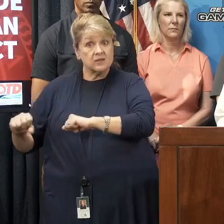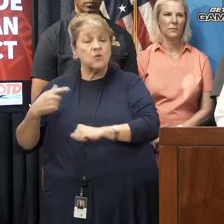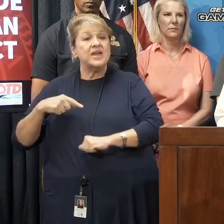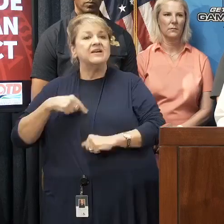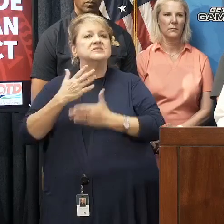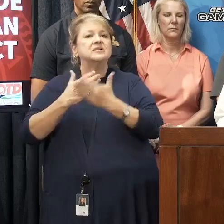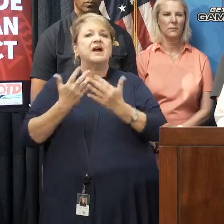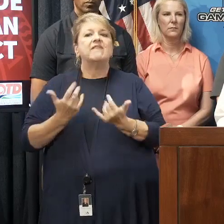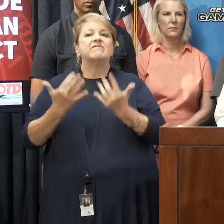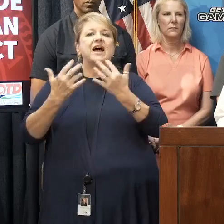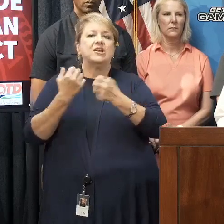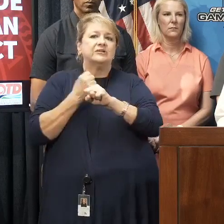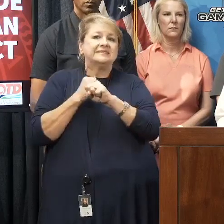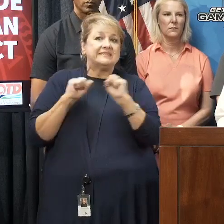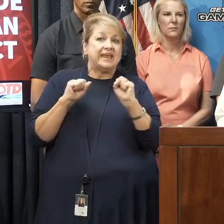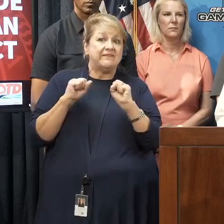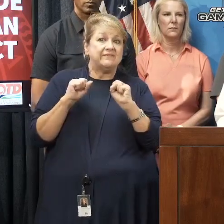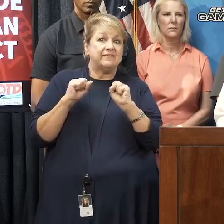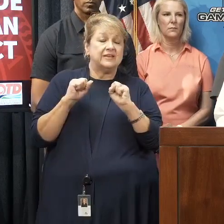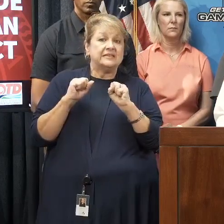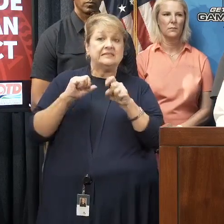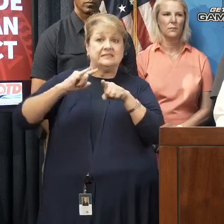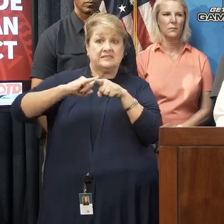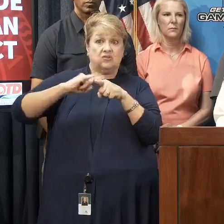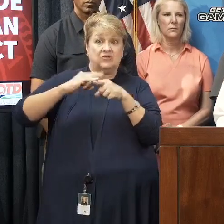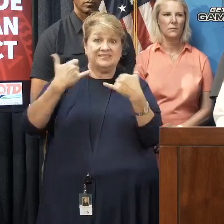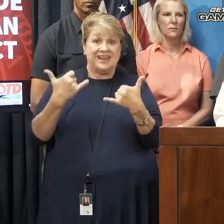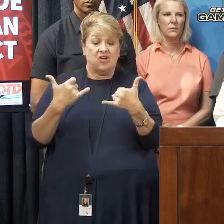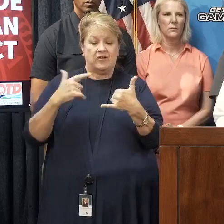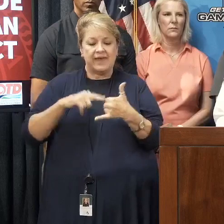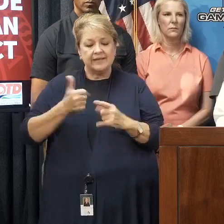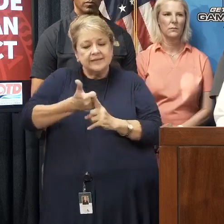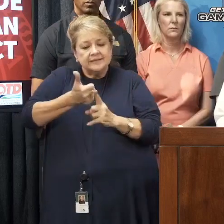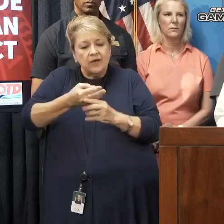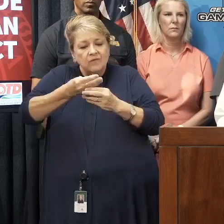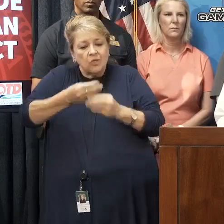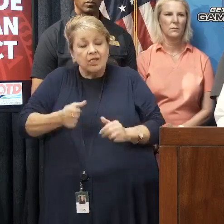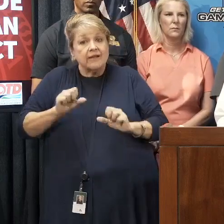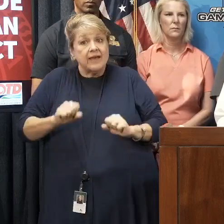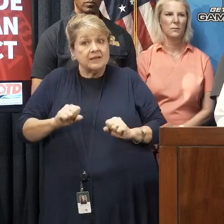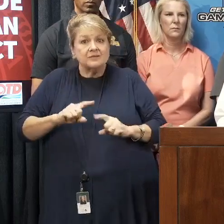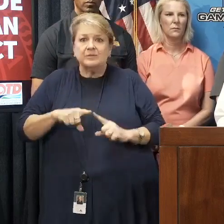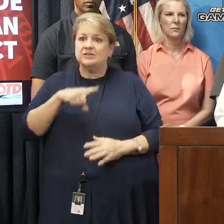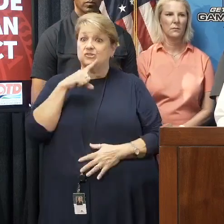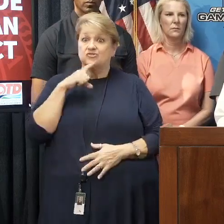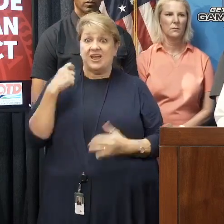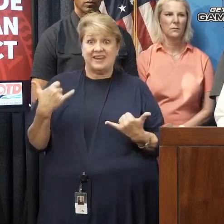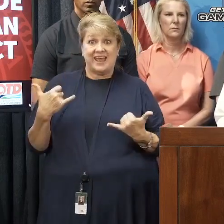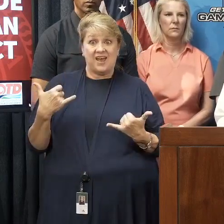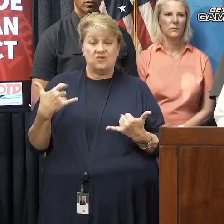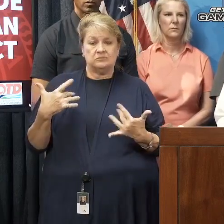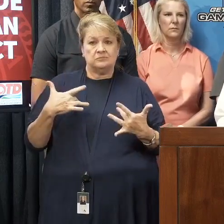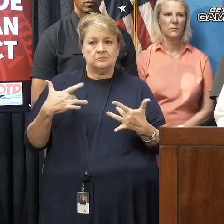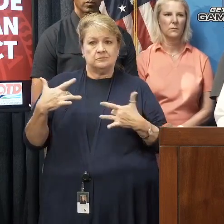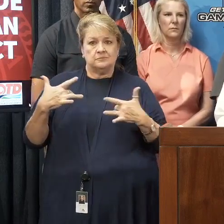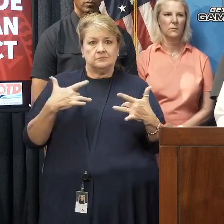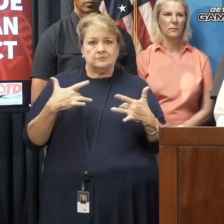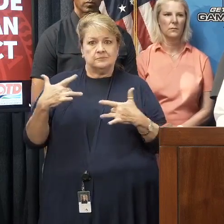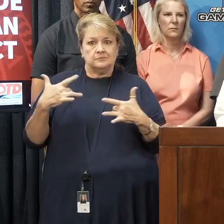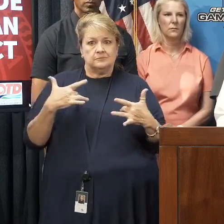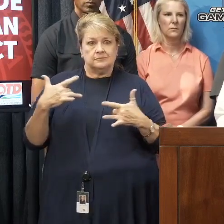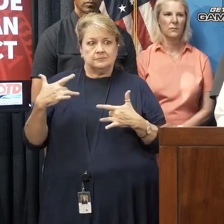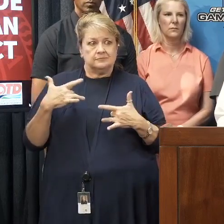hope would readily extinguish themselves quickly. However, with the dry conditions, we're very concerned that until